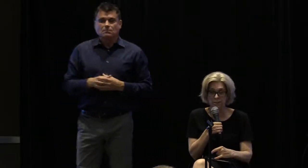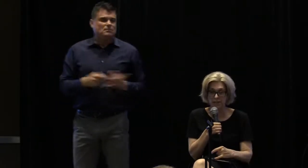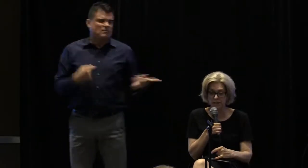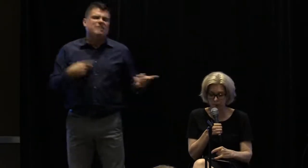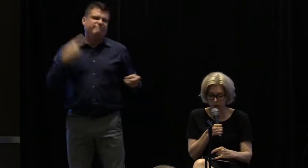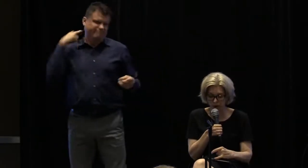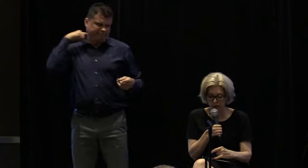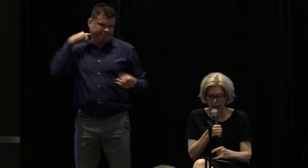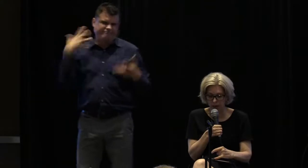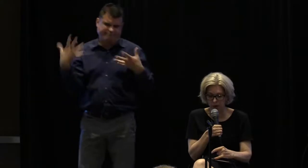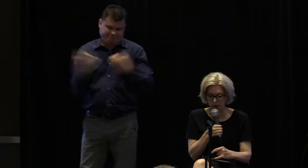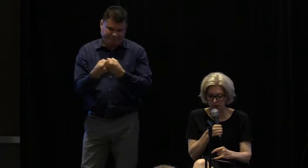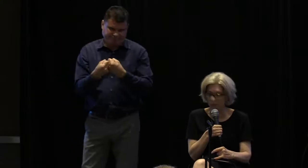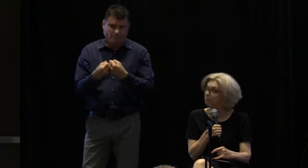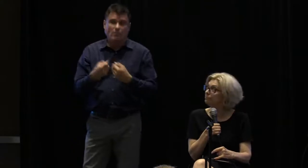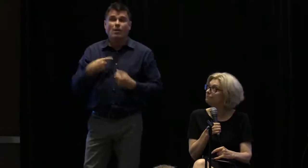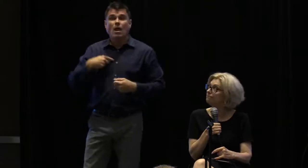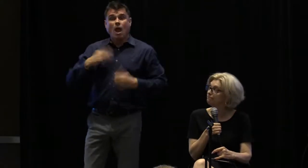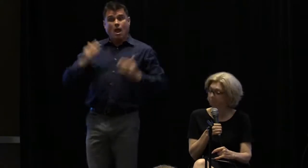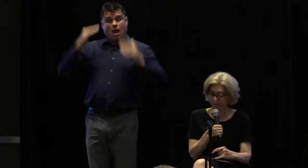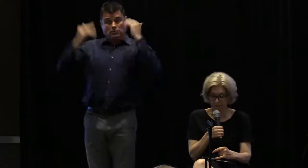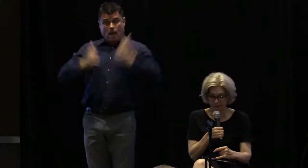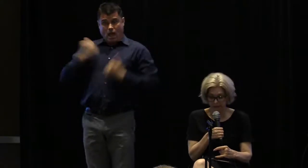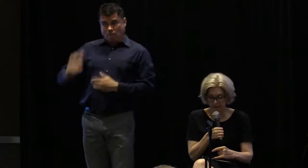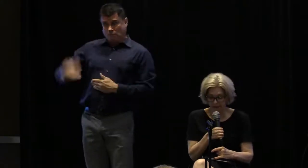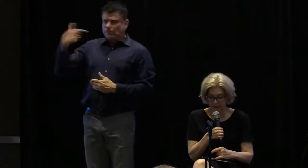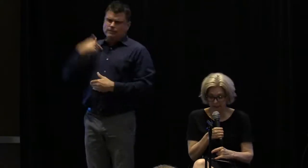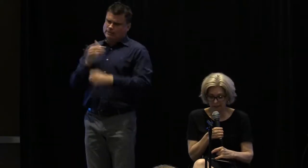with disabilities in one way or another.